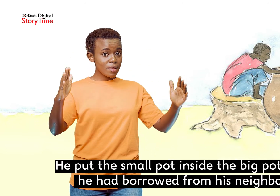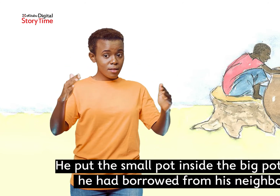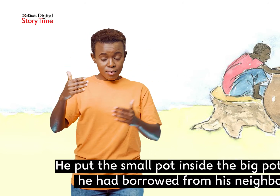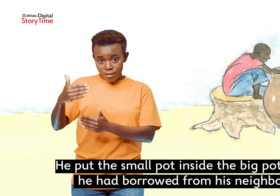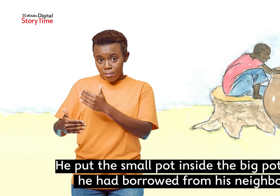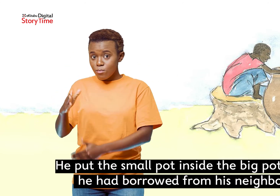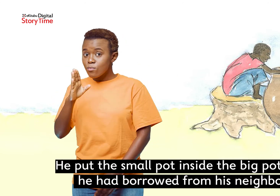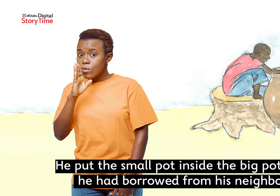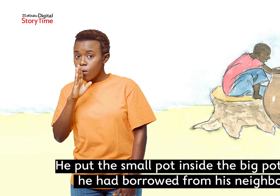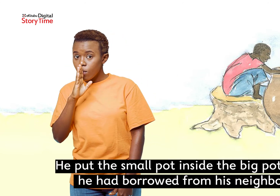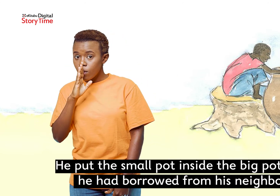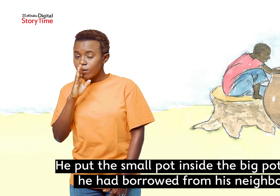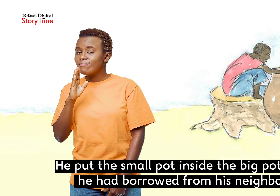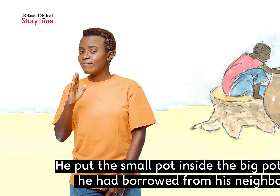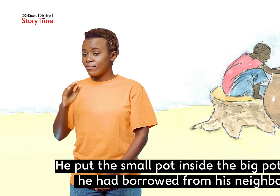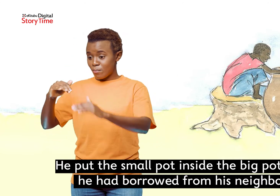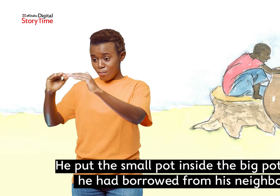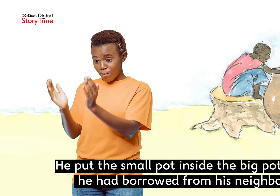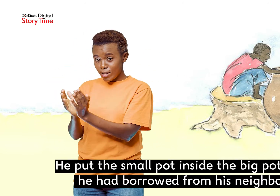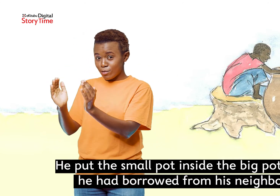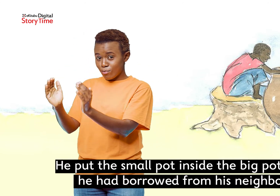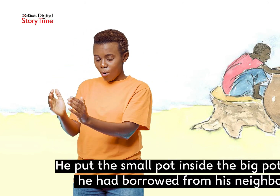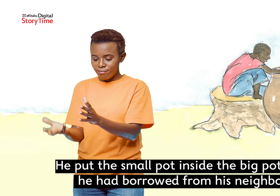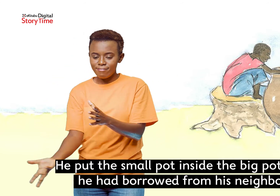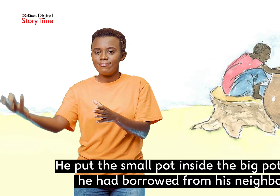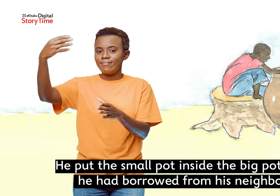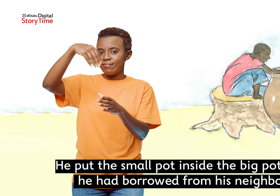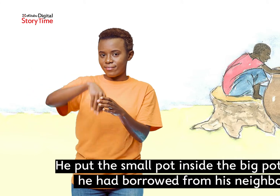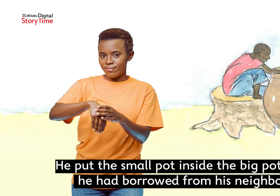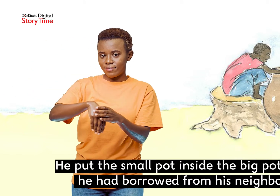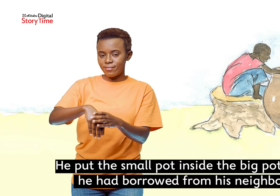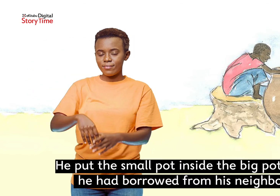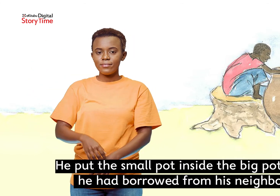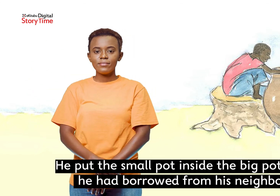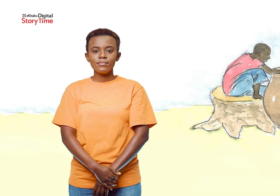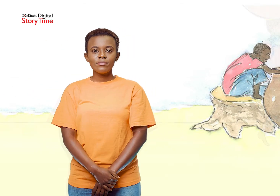He put the small pot inside the big pot that he had borrowed from his neighbor.